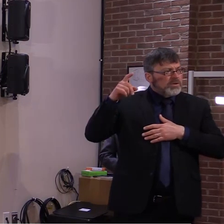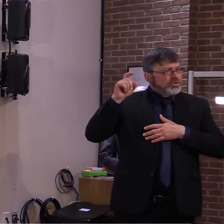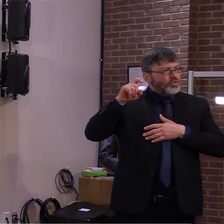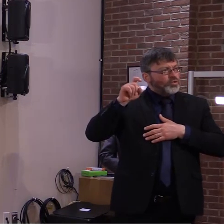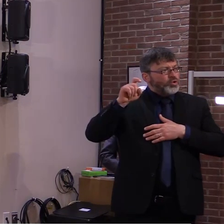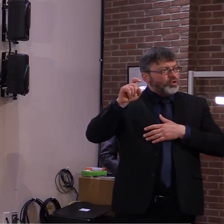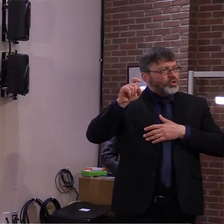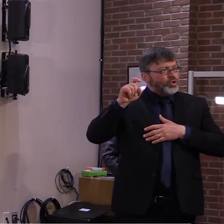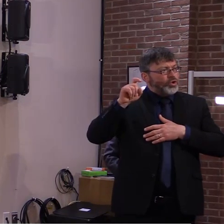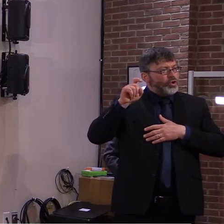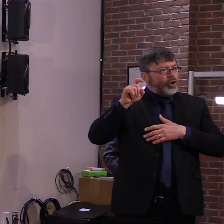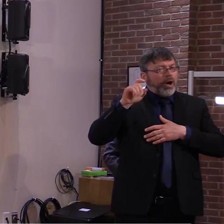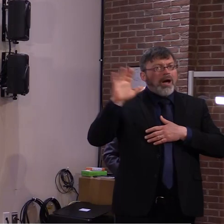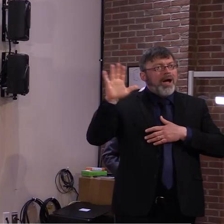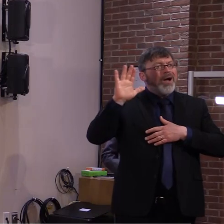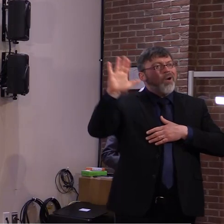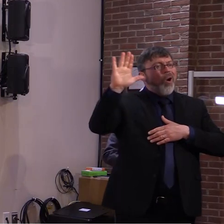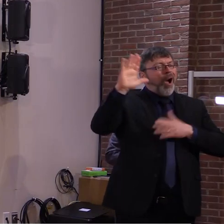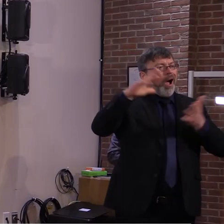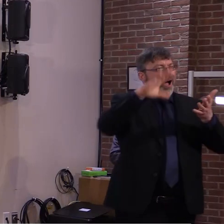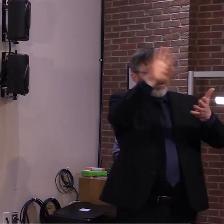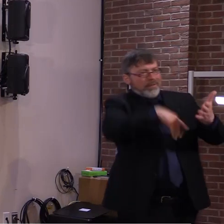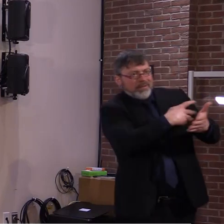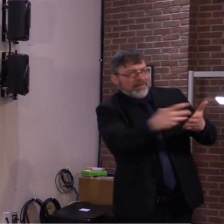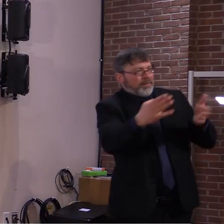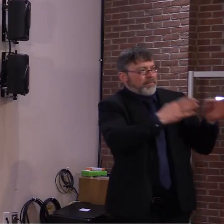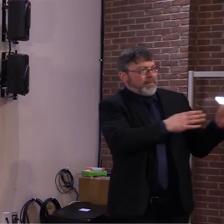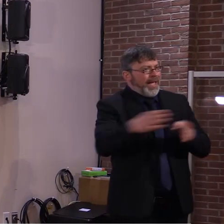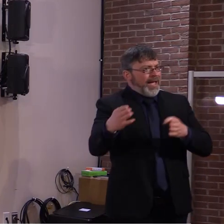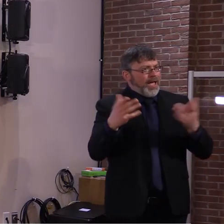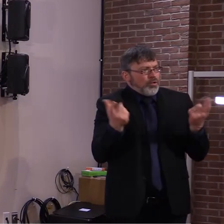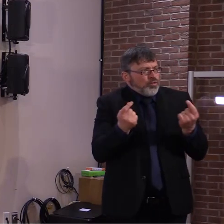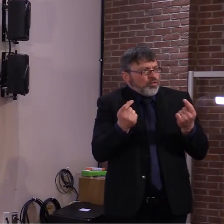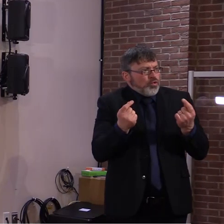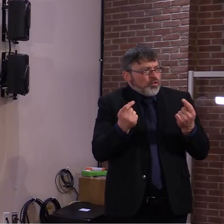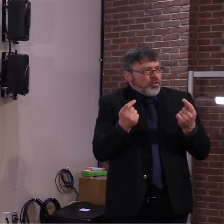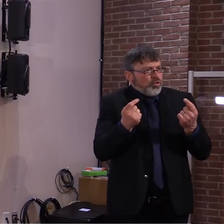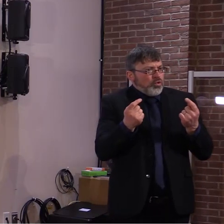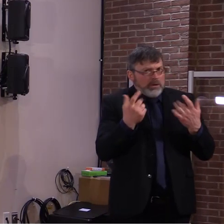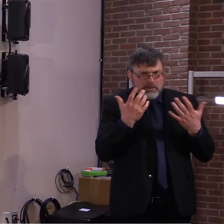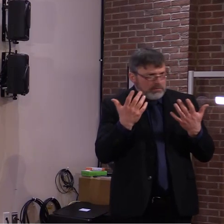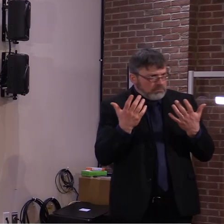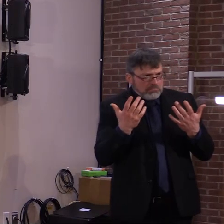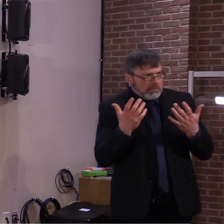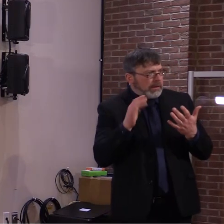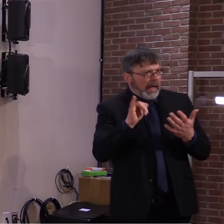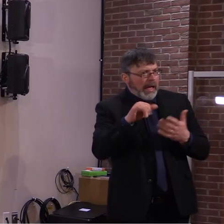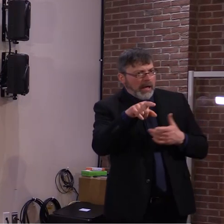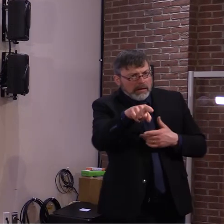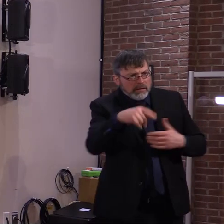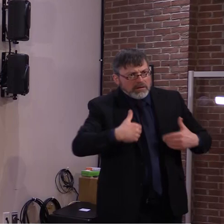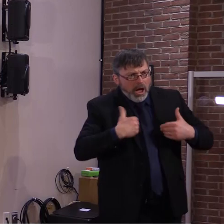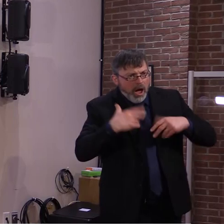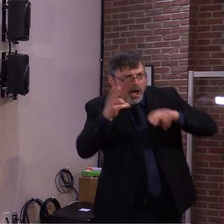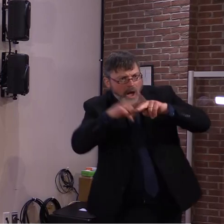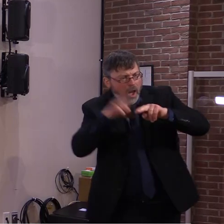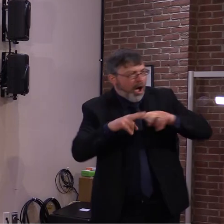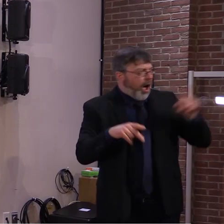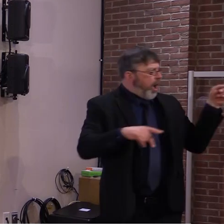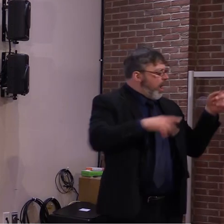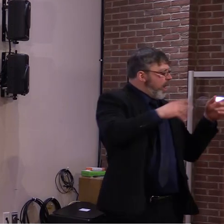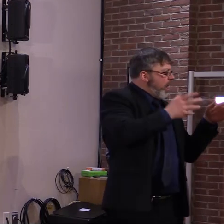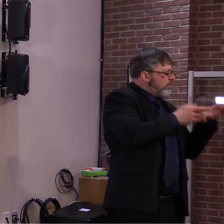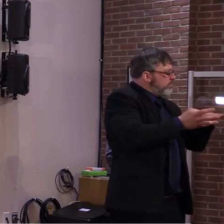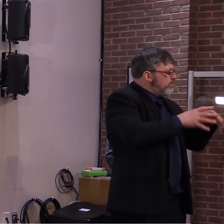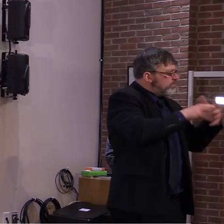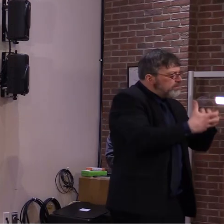today, is this giving you pause or can make you rethink, you know, the pace of you know,